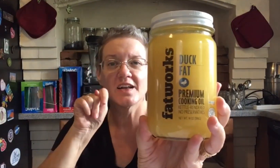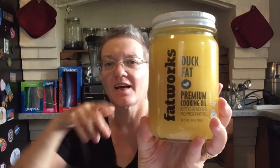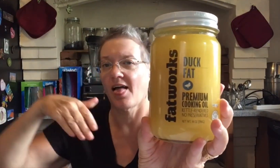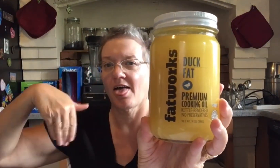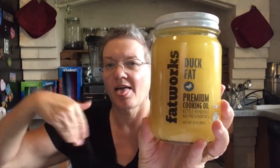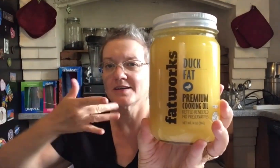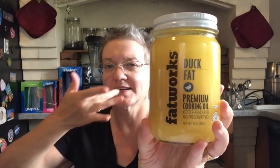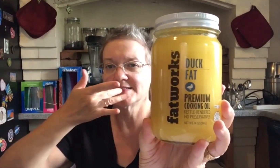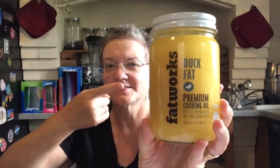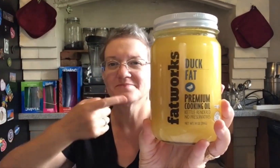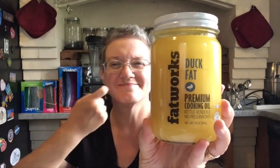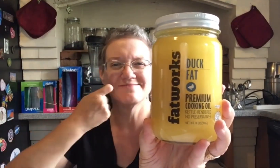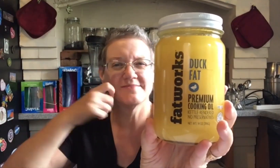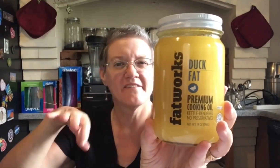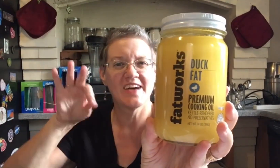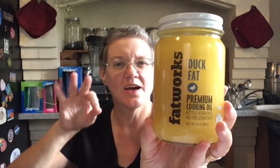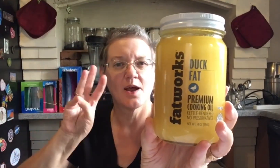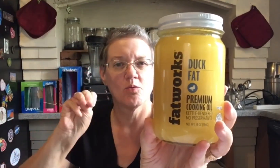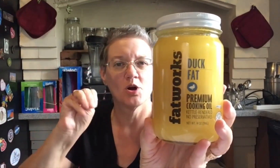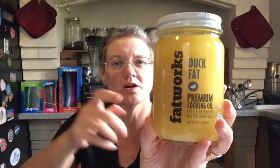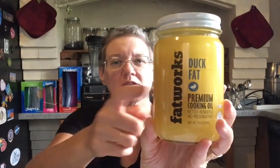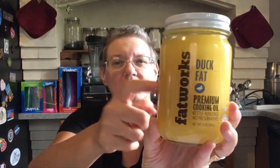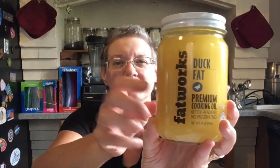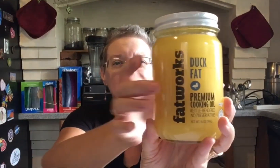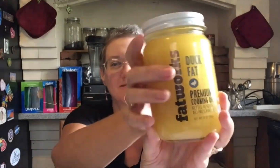duck fat. I haven't tasted this yet. I just found this at Walmart.